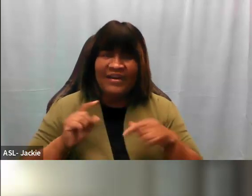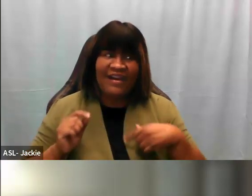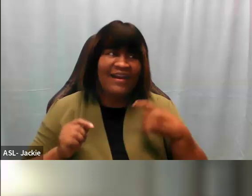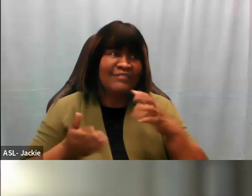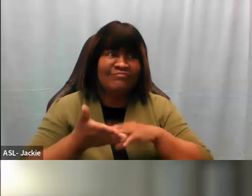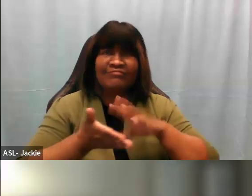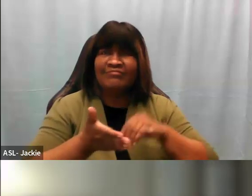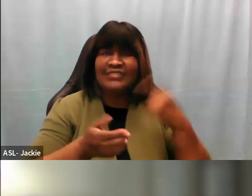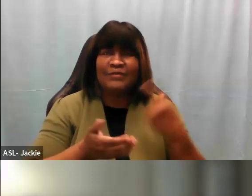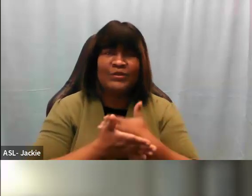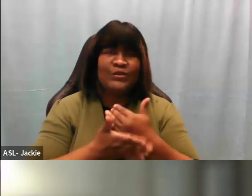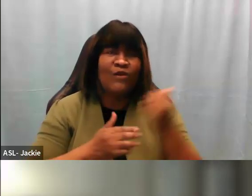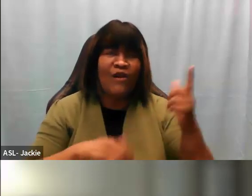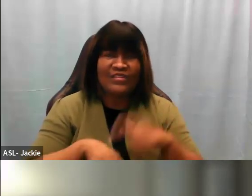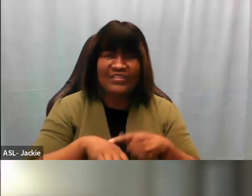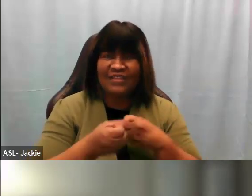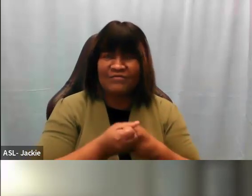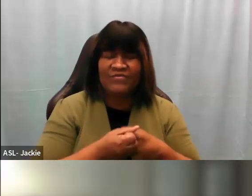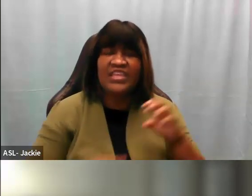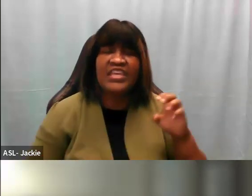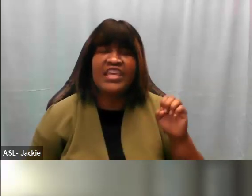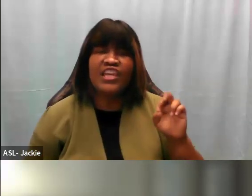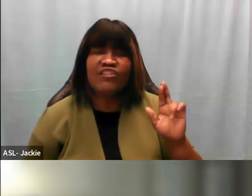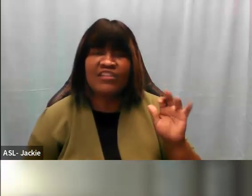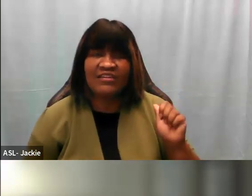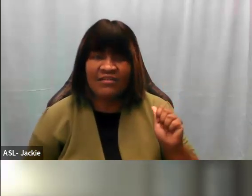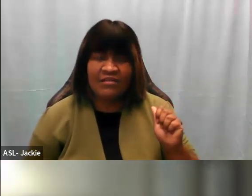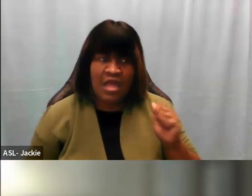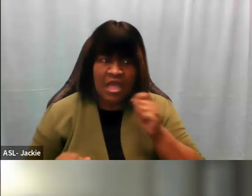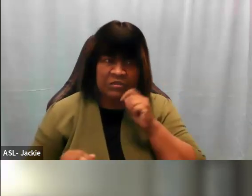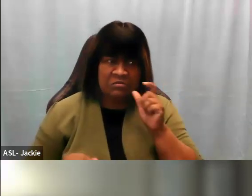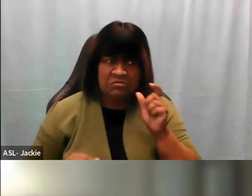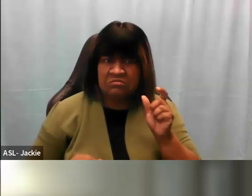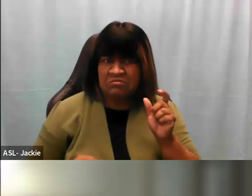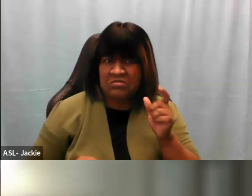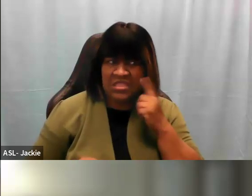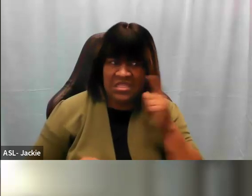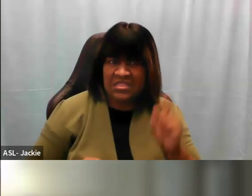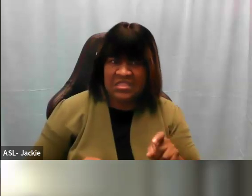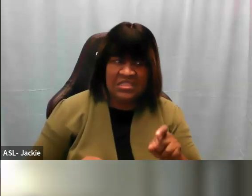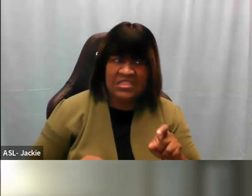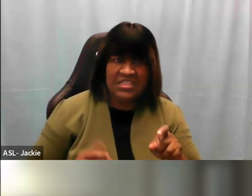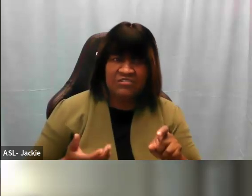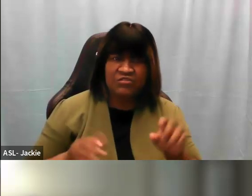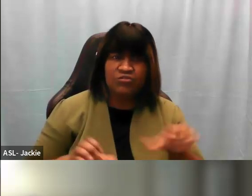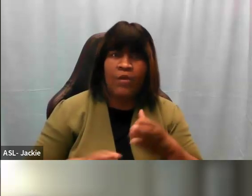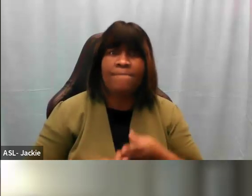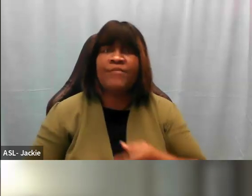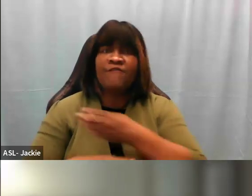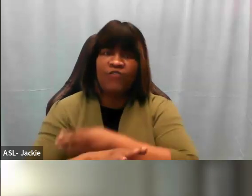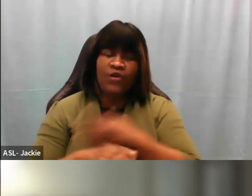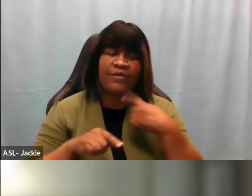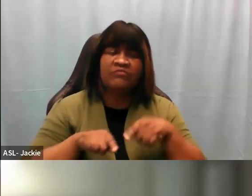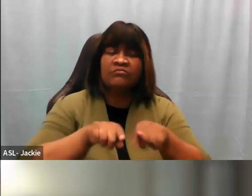every single day. So I don't think it's something that could be done before. I think it could be built alongside.